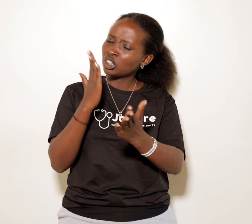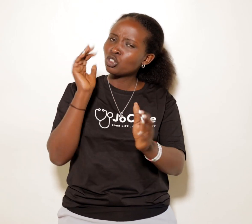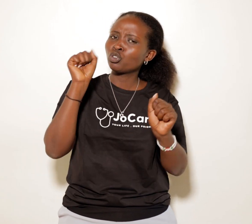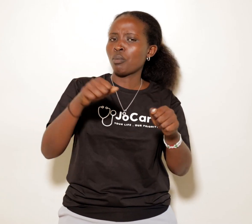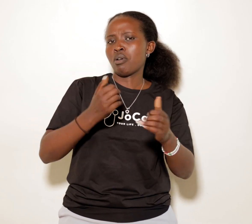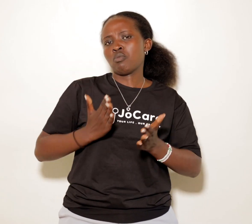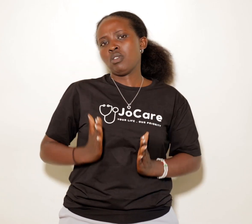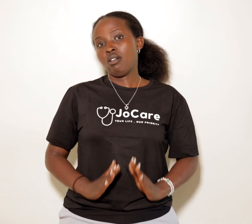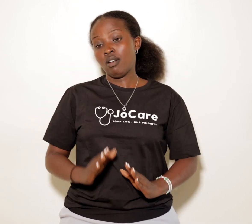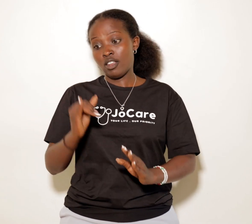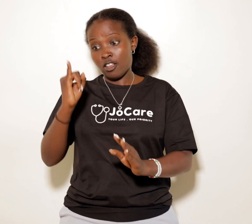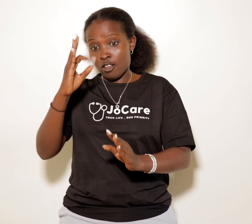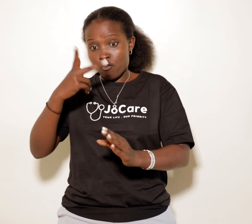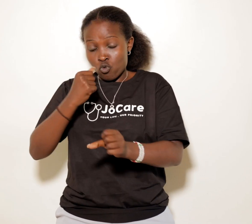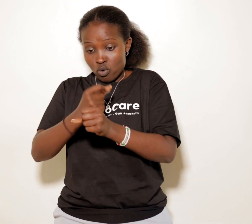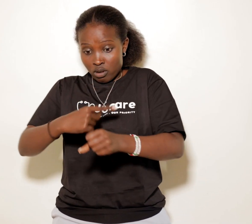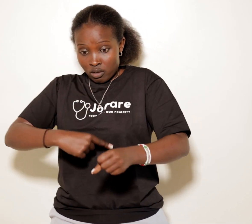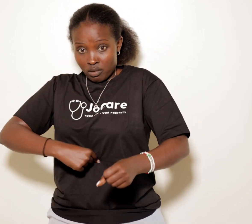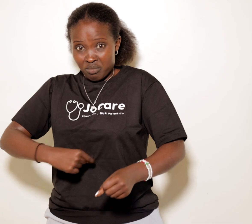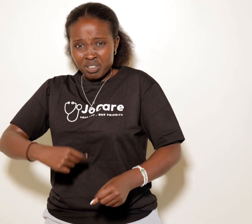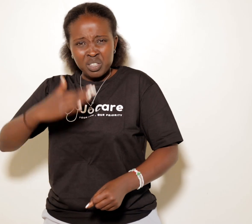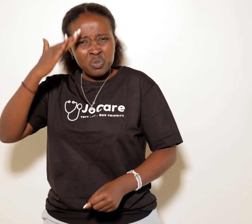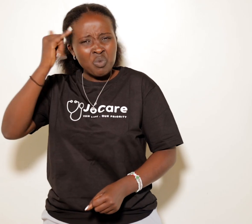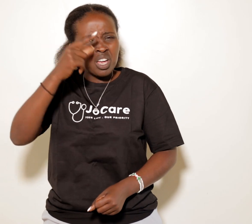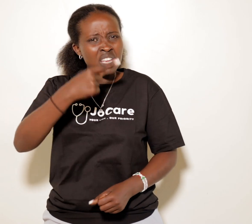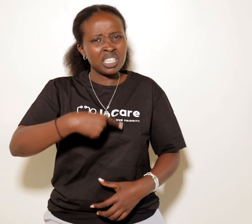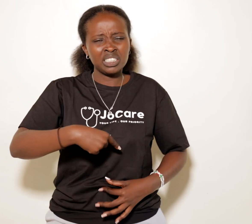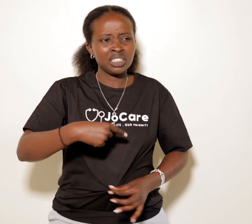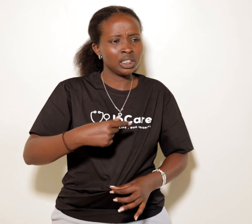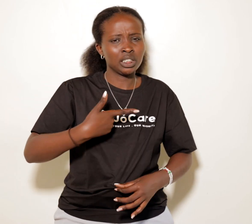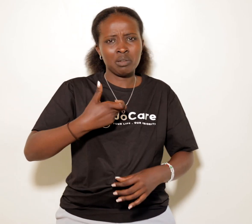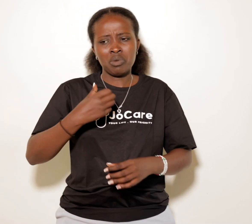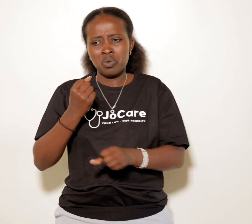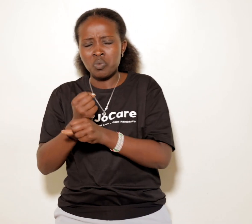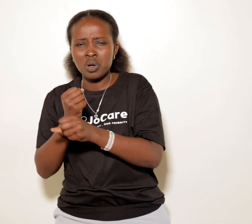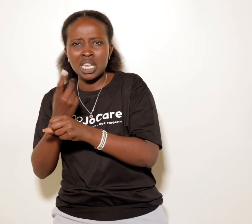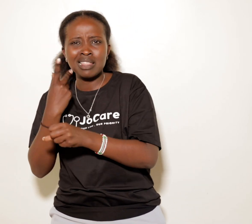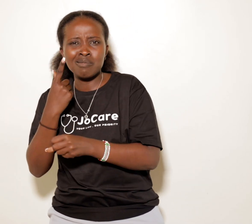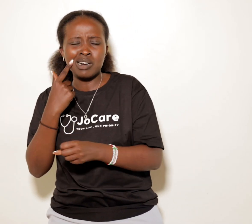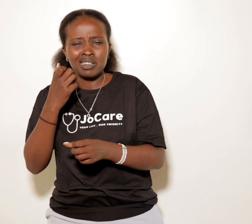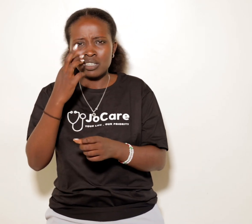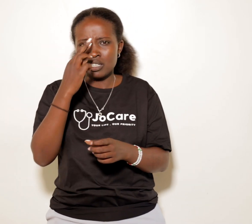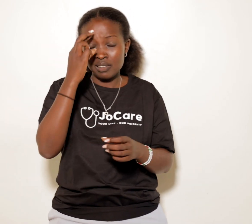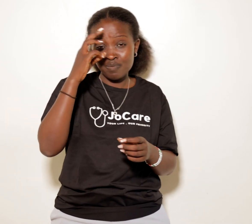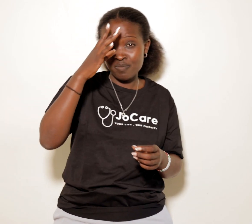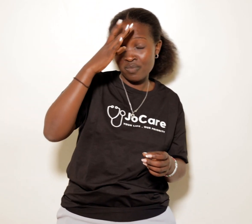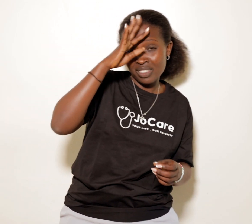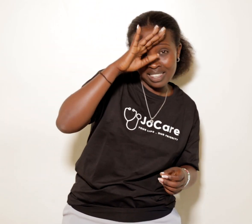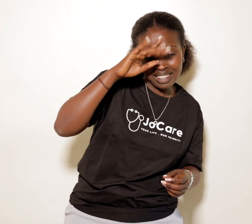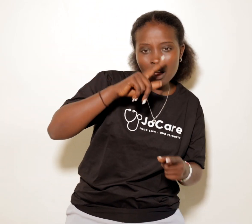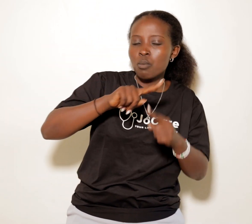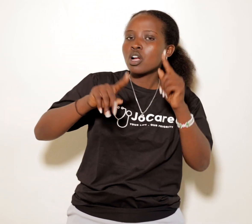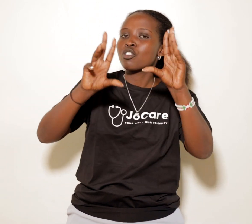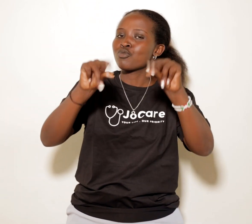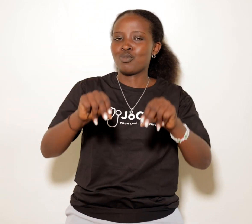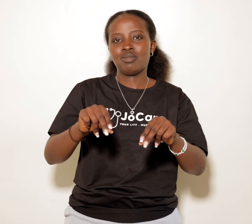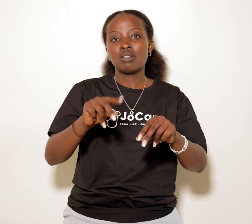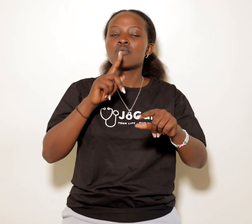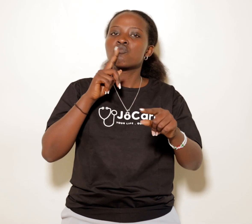able to get pregnant, which is also why they're most vulnerable to abuse and exploitation. So which is also actually not